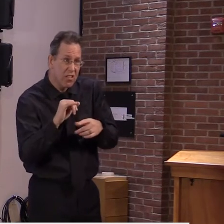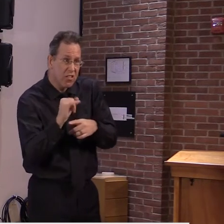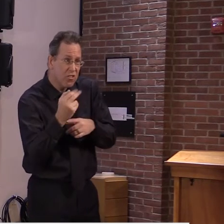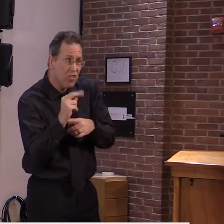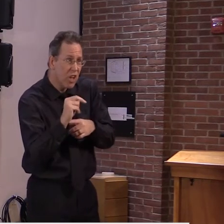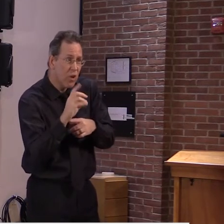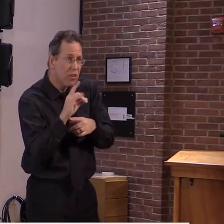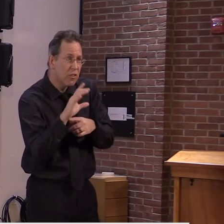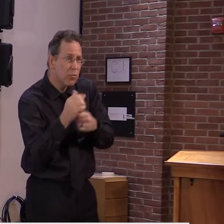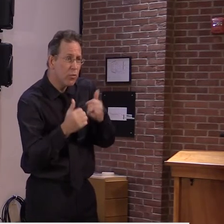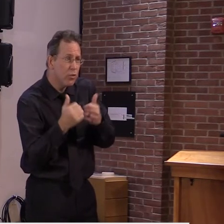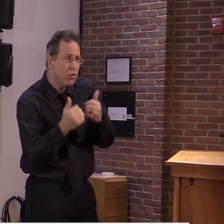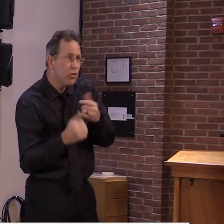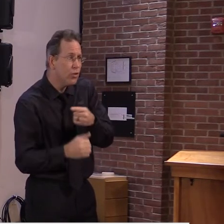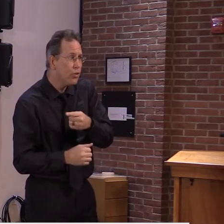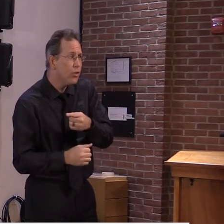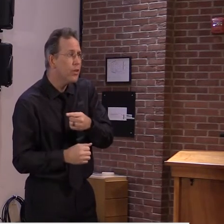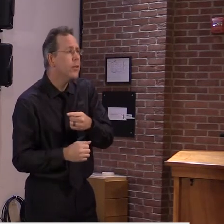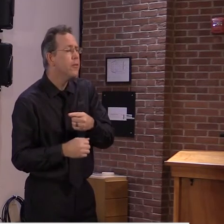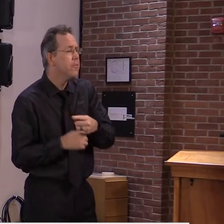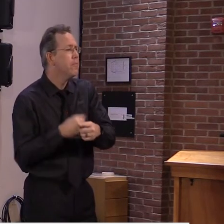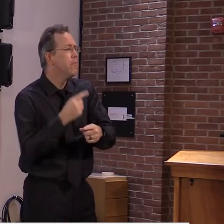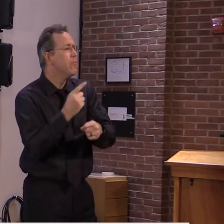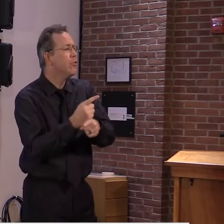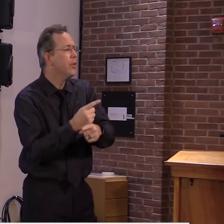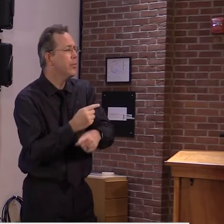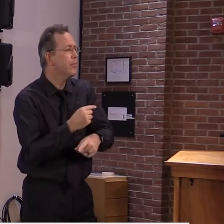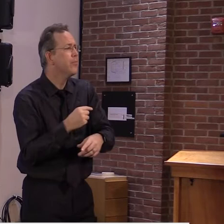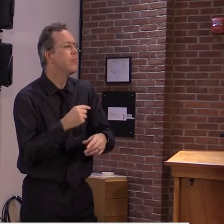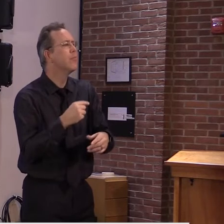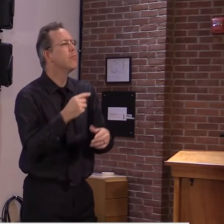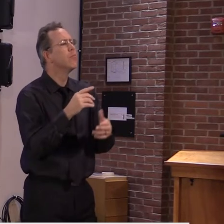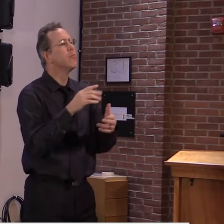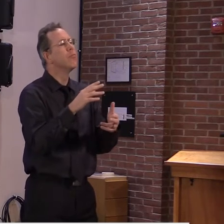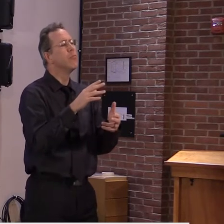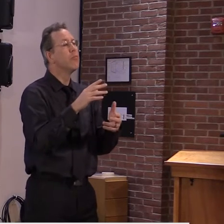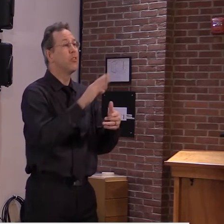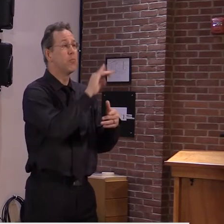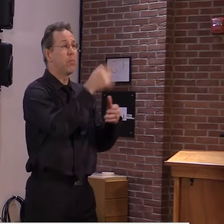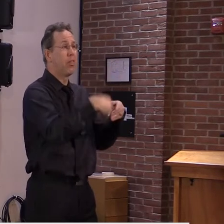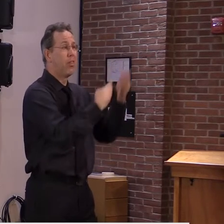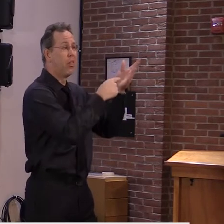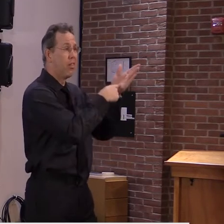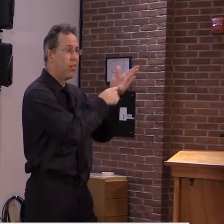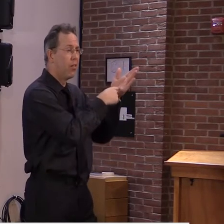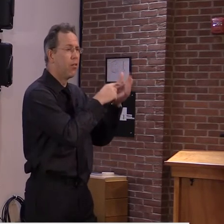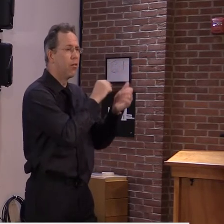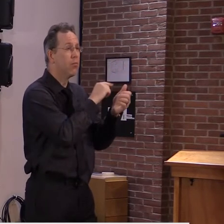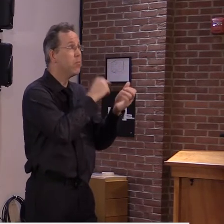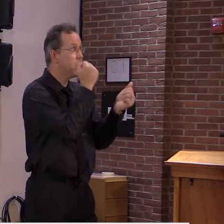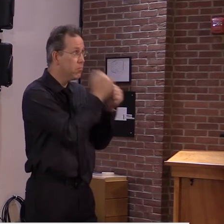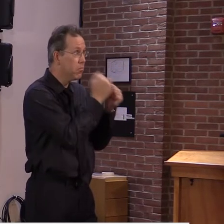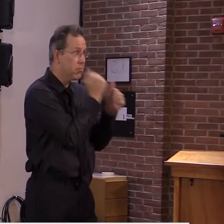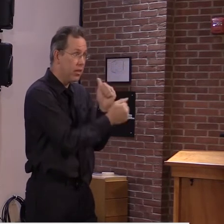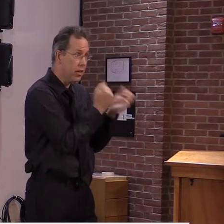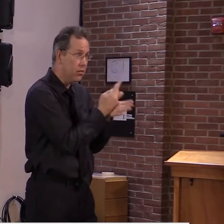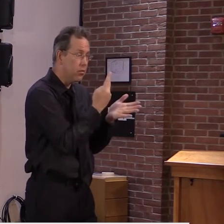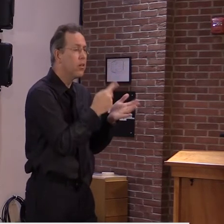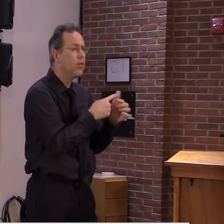a provision in the bill that says the week will commence following the authorization of the